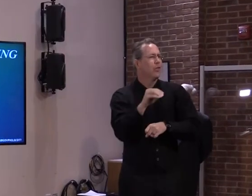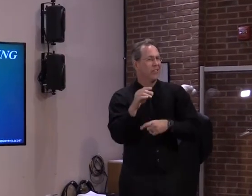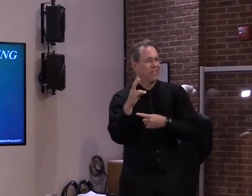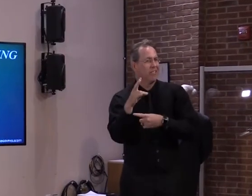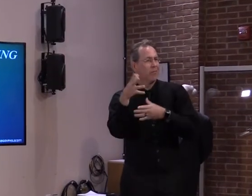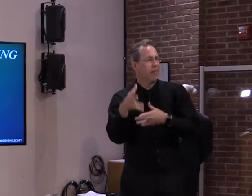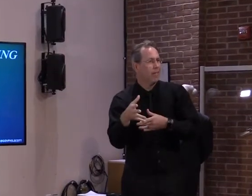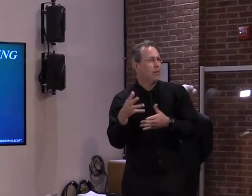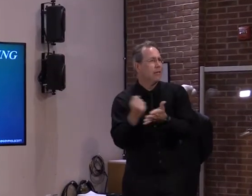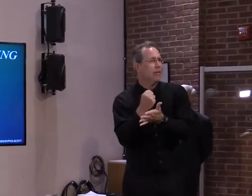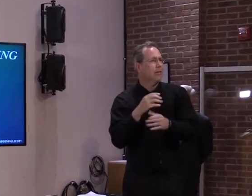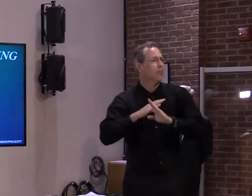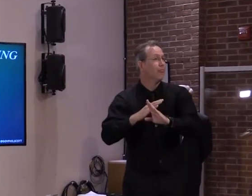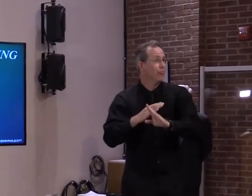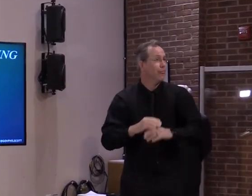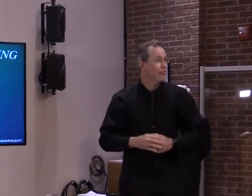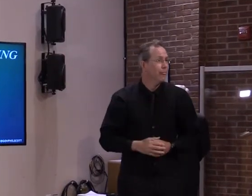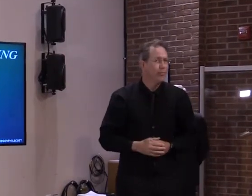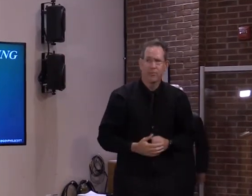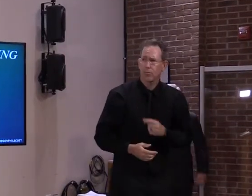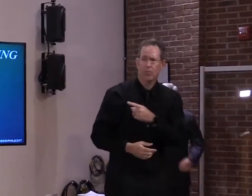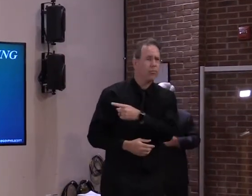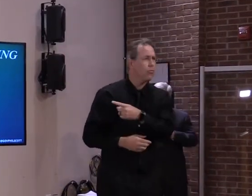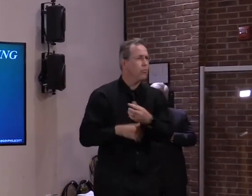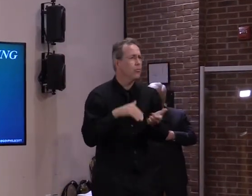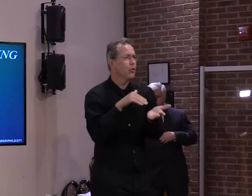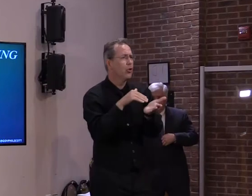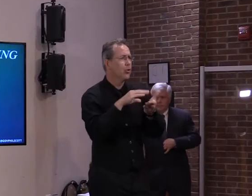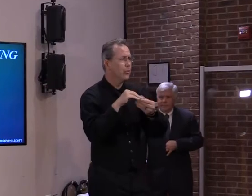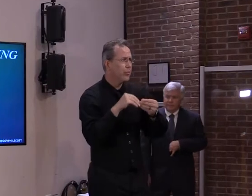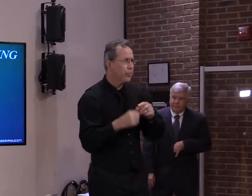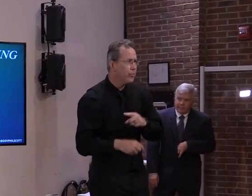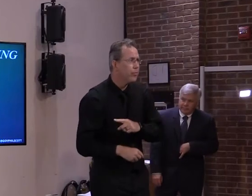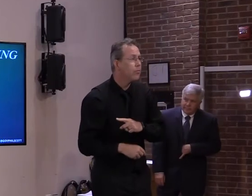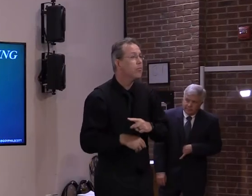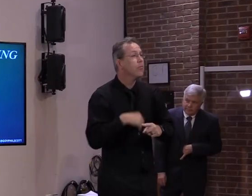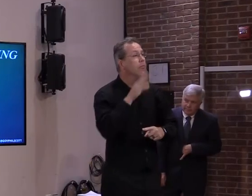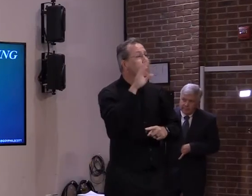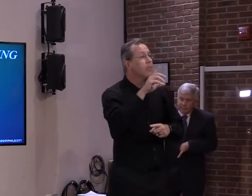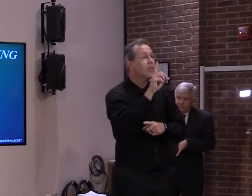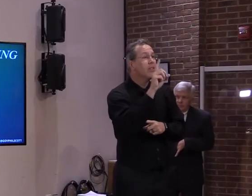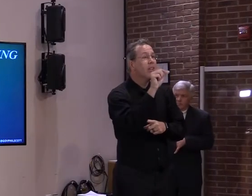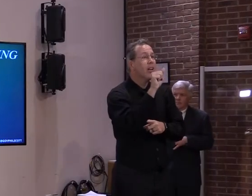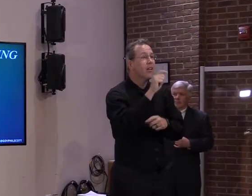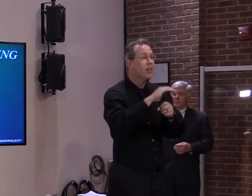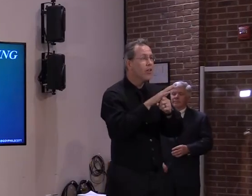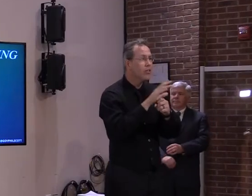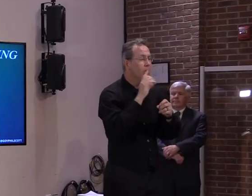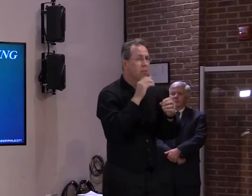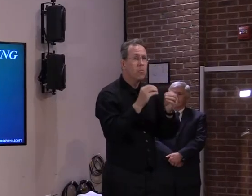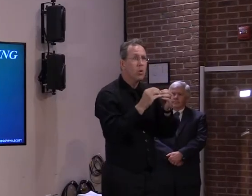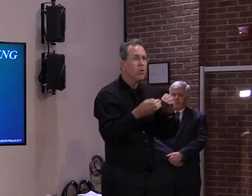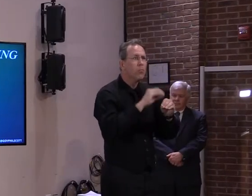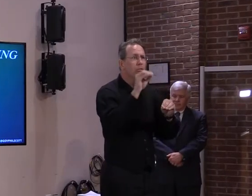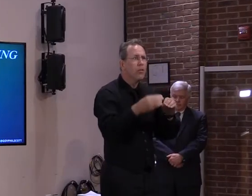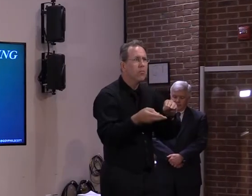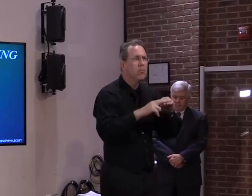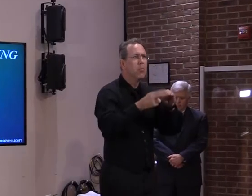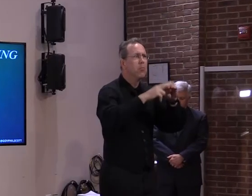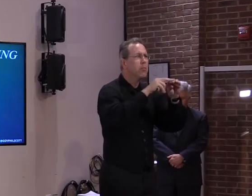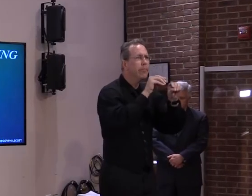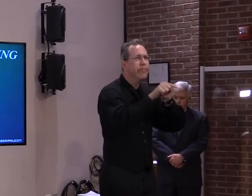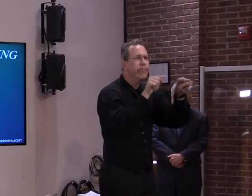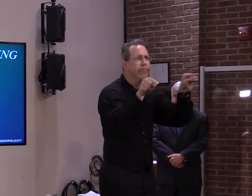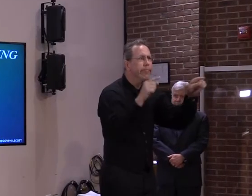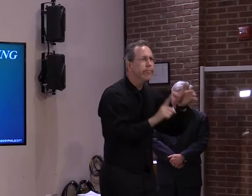So the Delta variant is supposed to be potentially 50% more transmissible. So that's a big leap considering